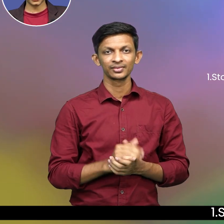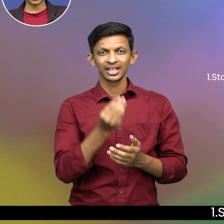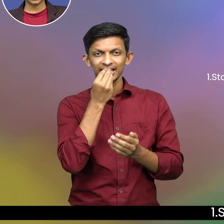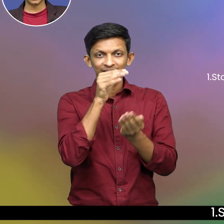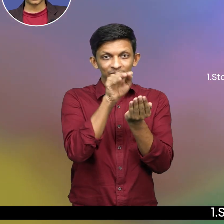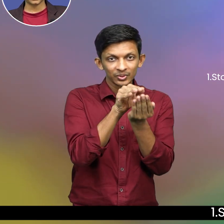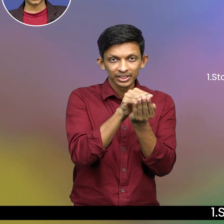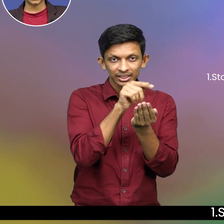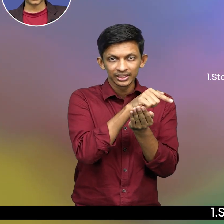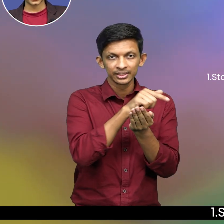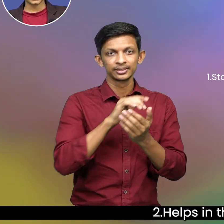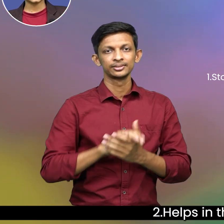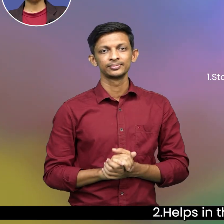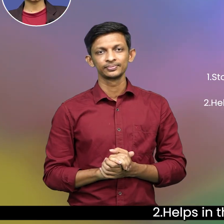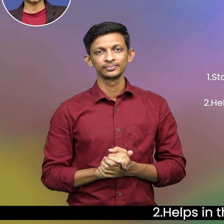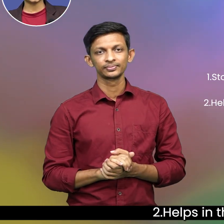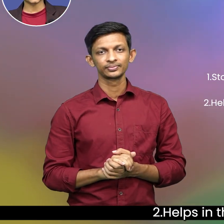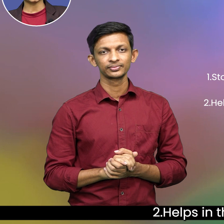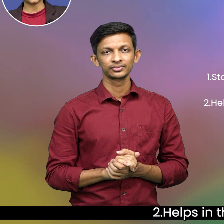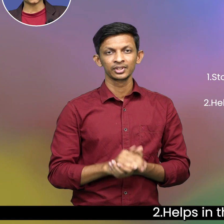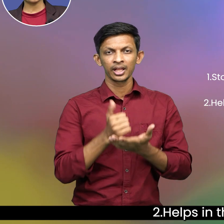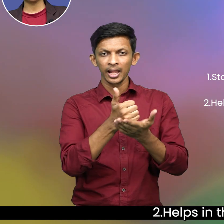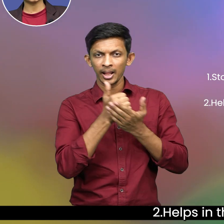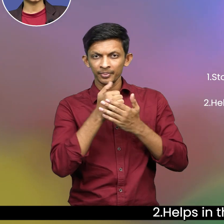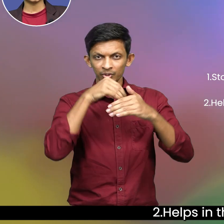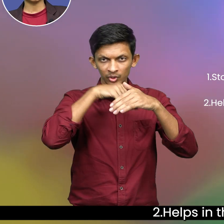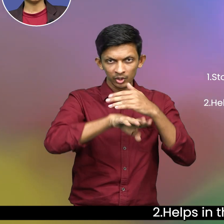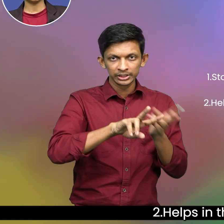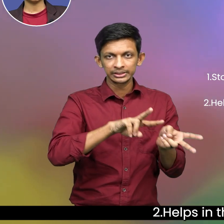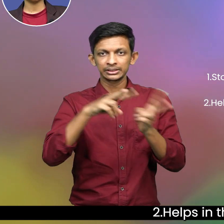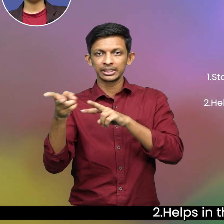Stores food. Helps in the transport of food.